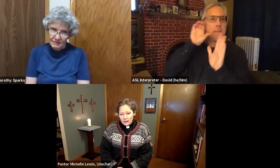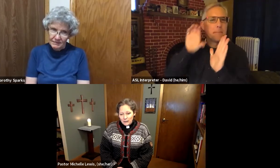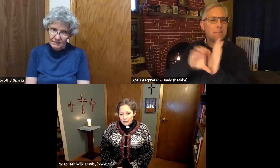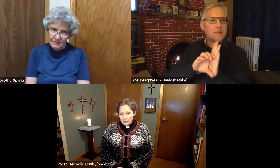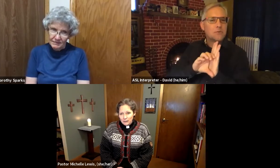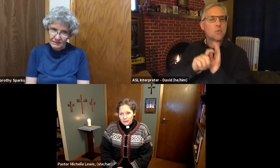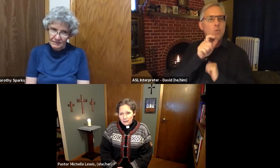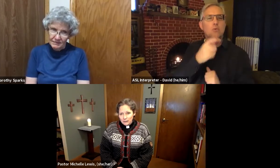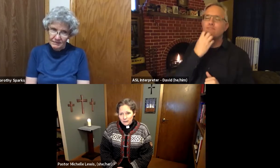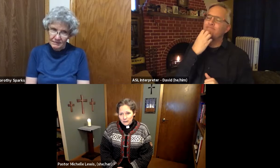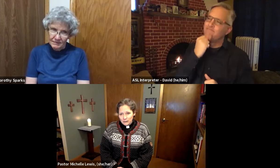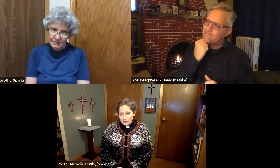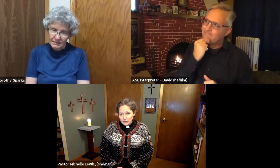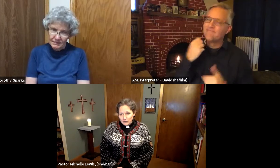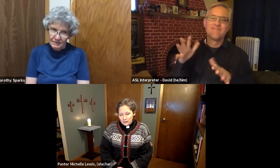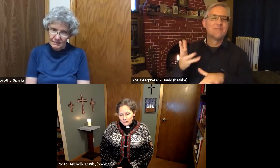died.